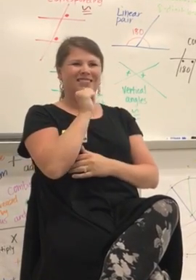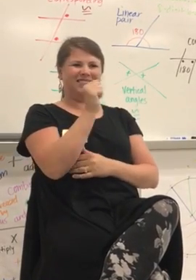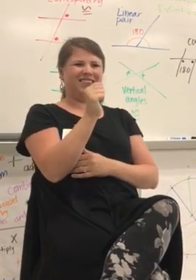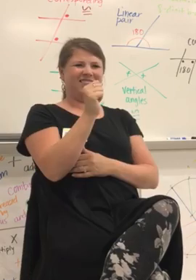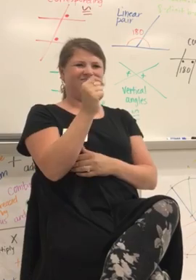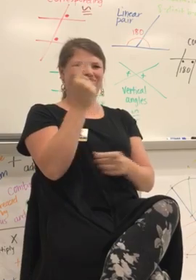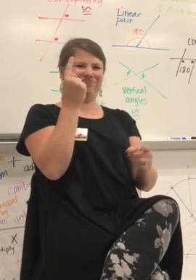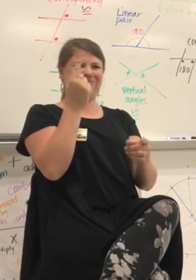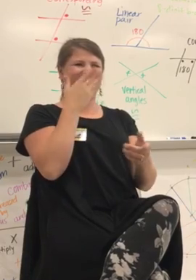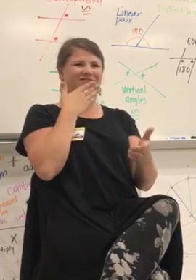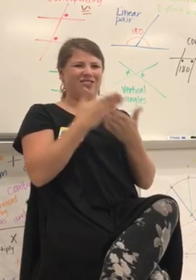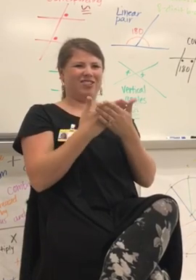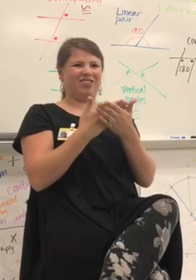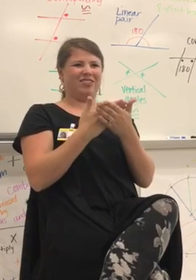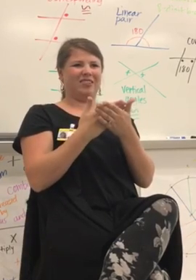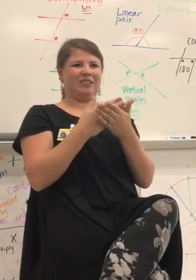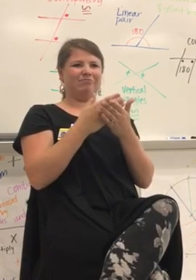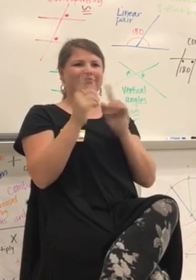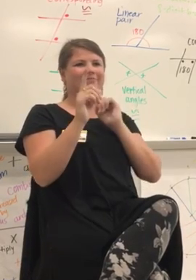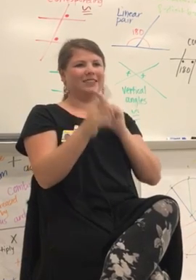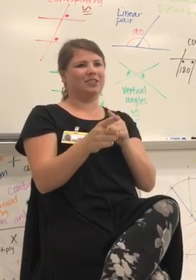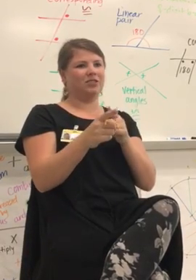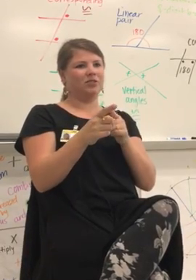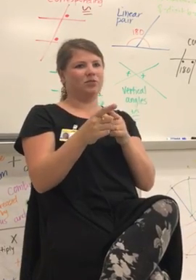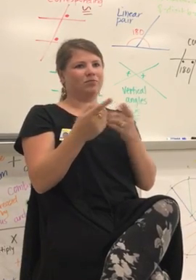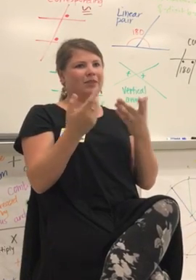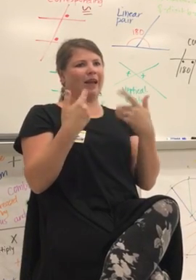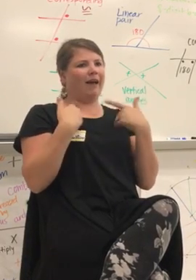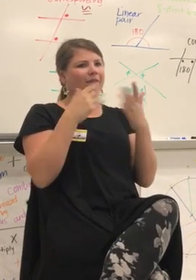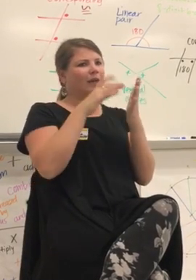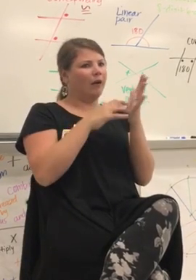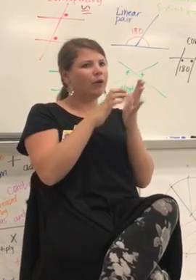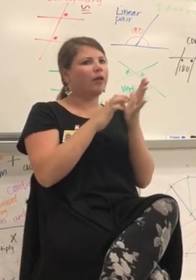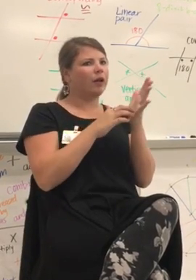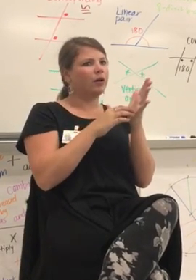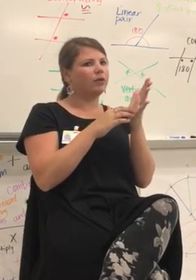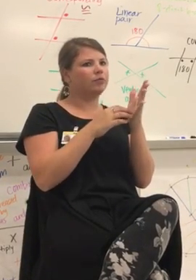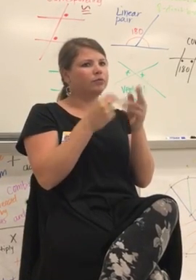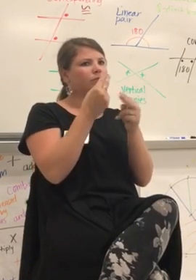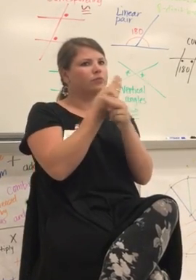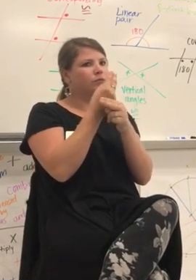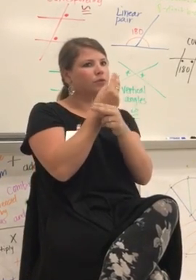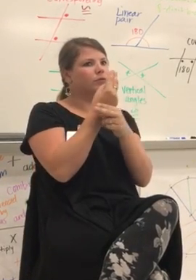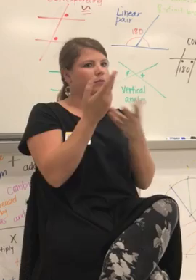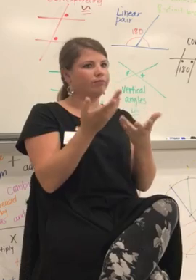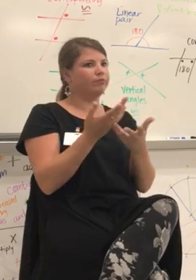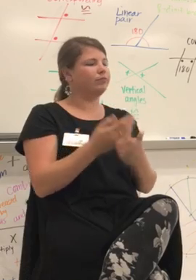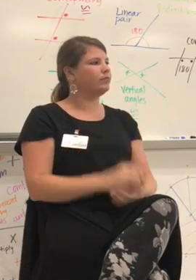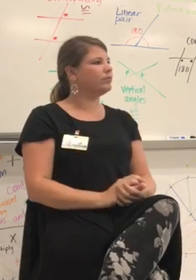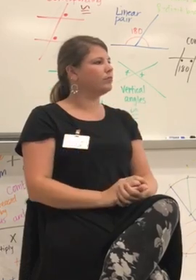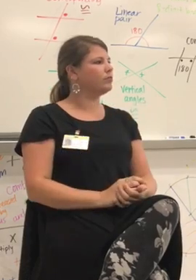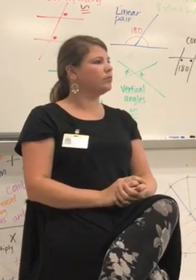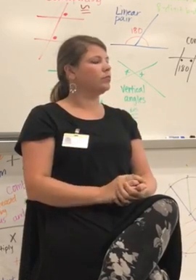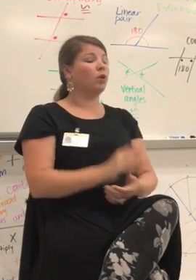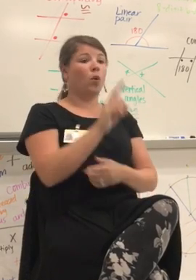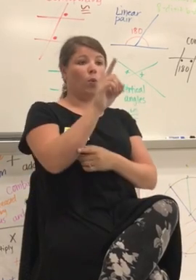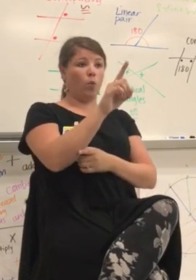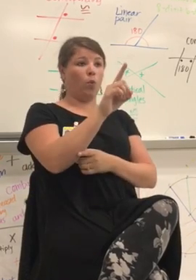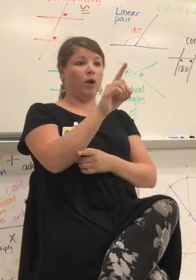of you. Good. 126. I did a way longer way when I went